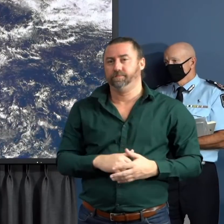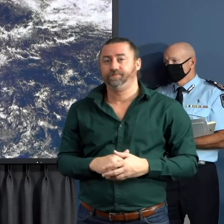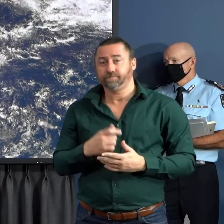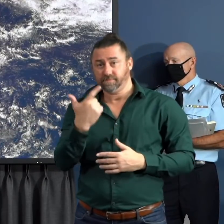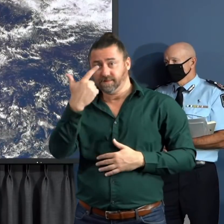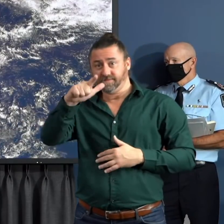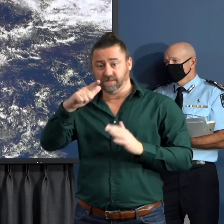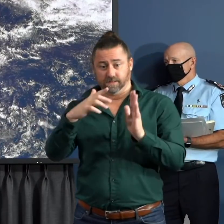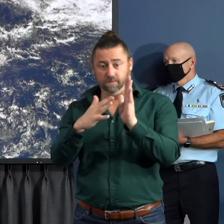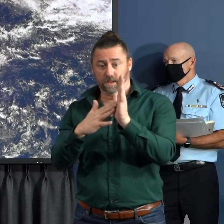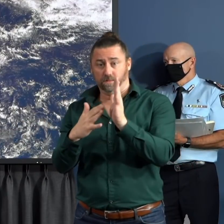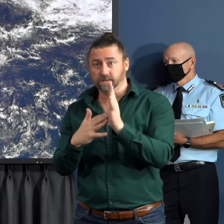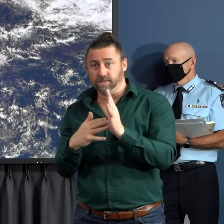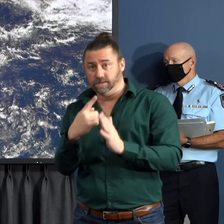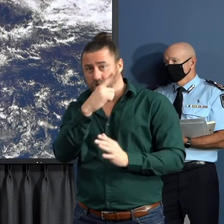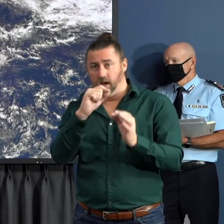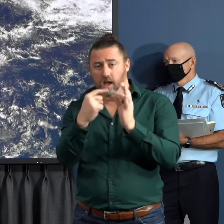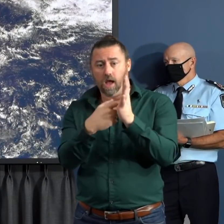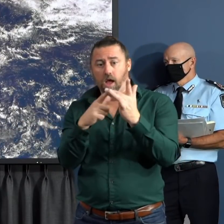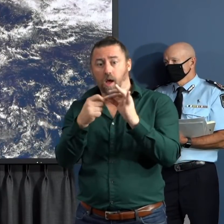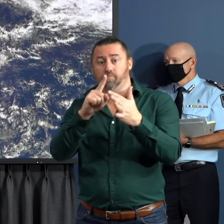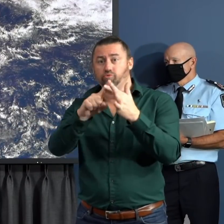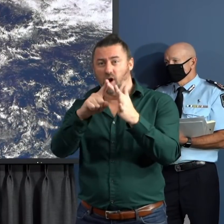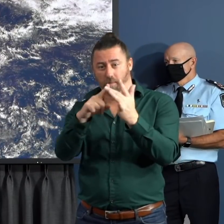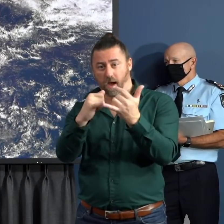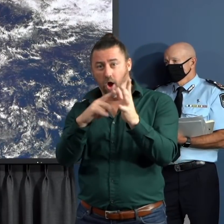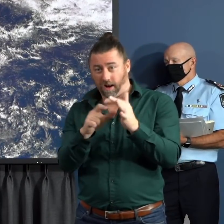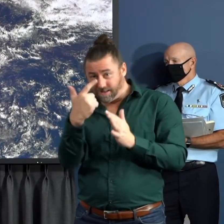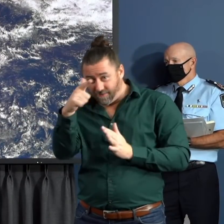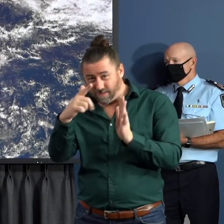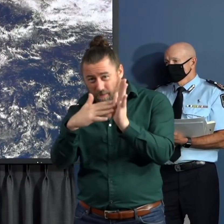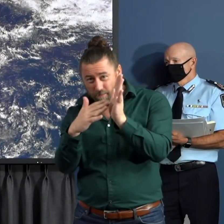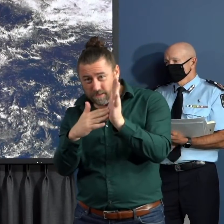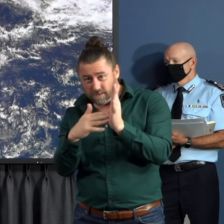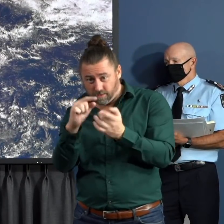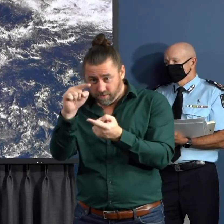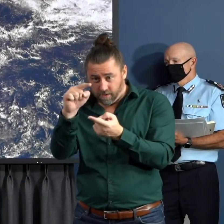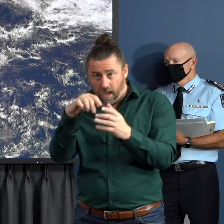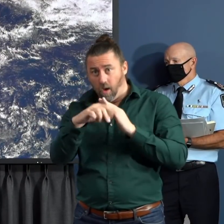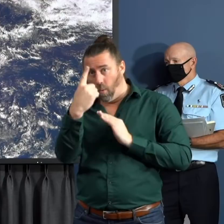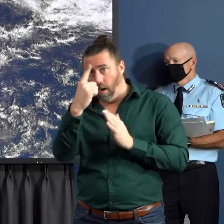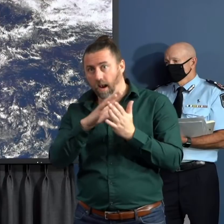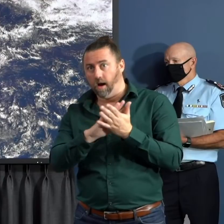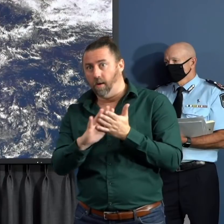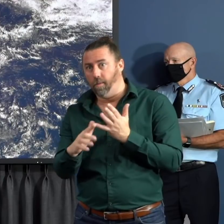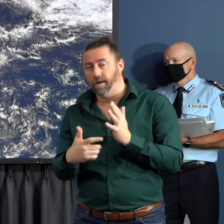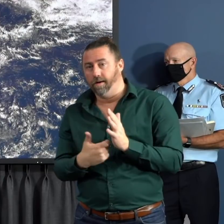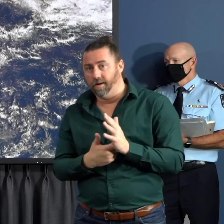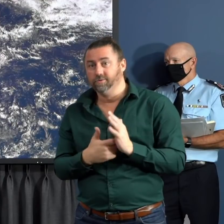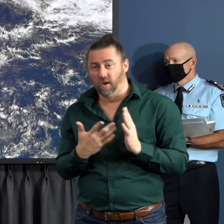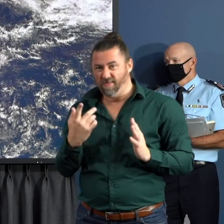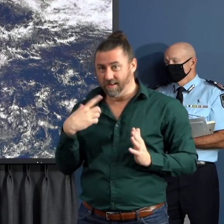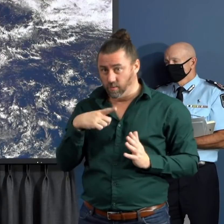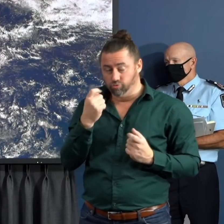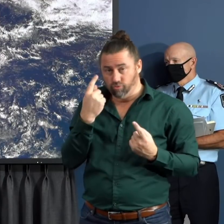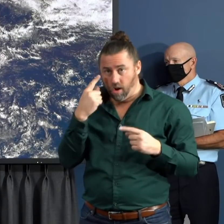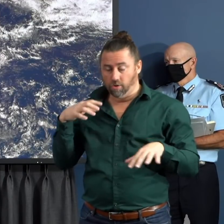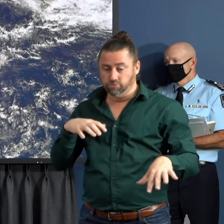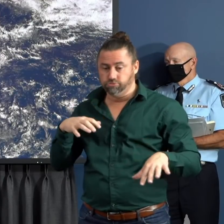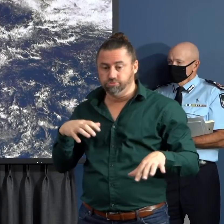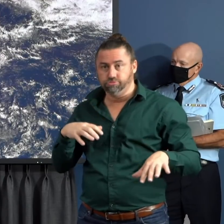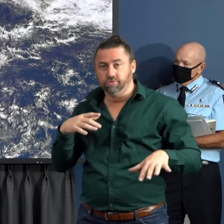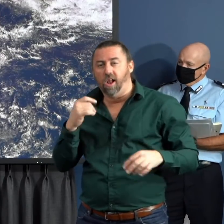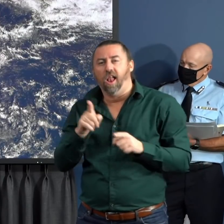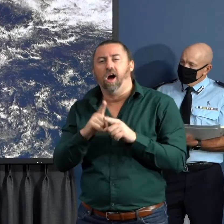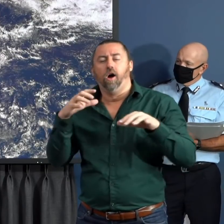millimetres fall within an hour at Bribie Island this morning, so that's just one example of how quickly this rainfall is falling and the intensity